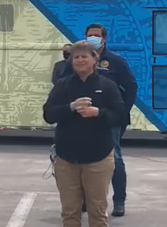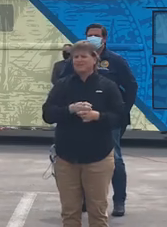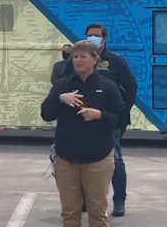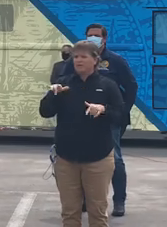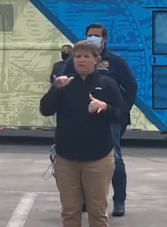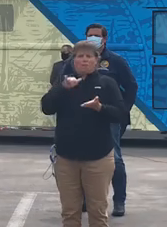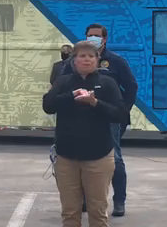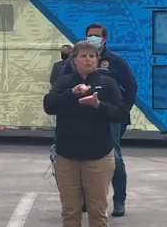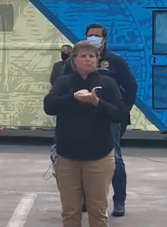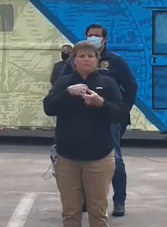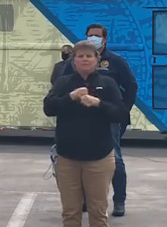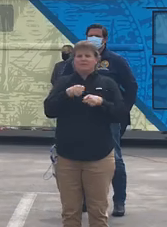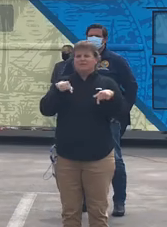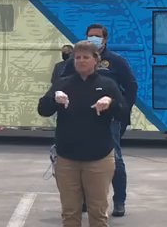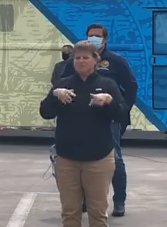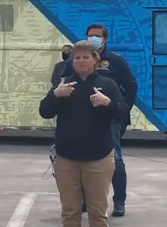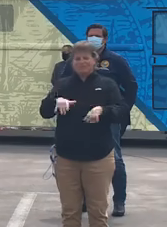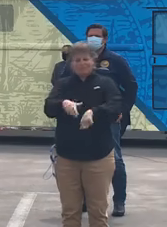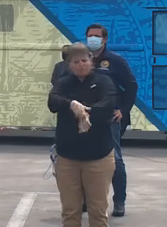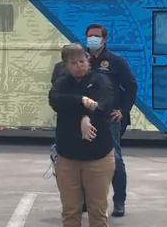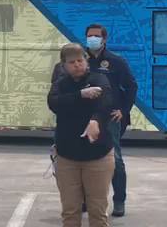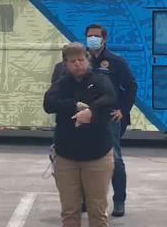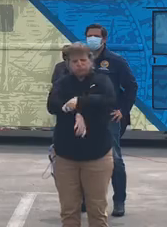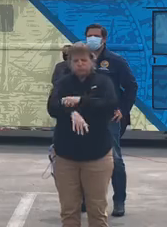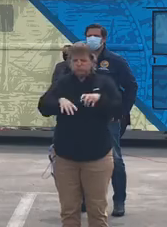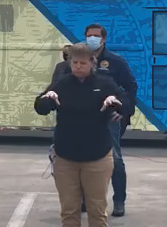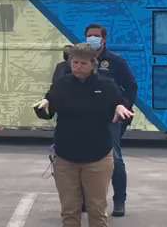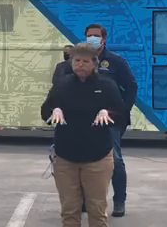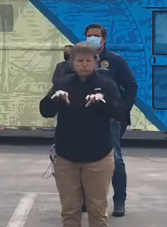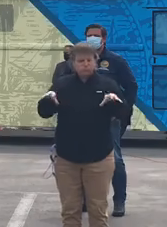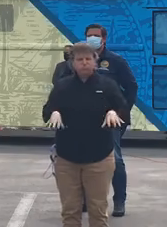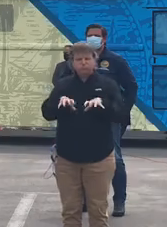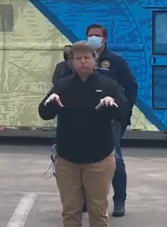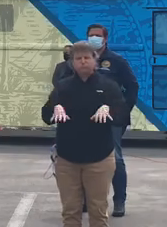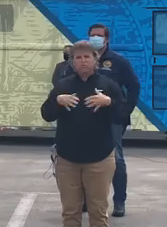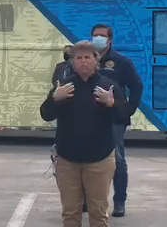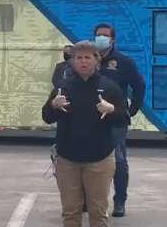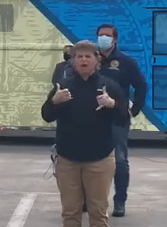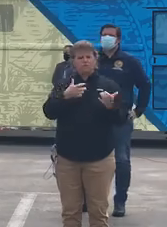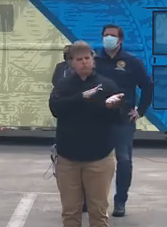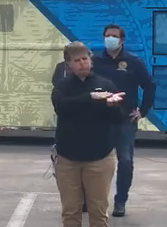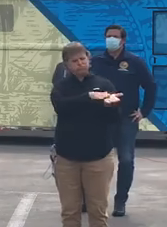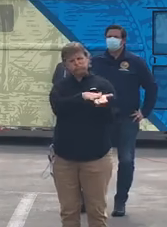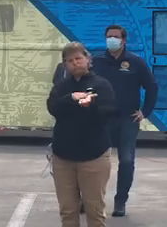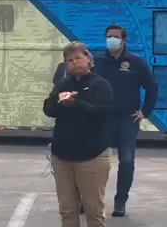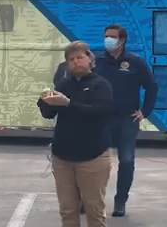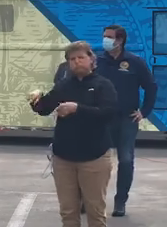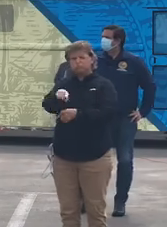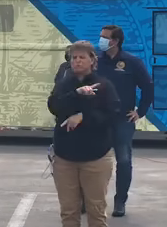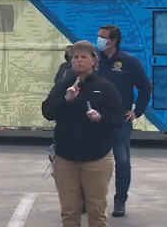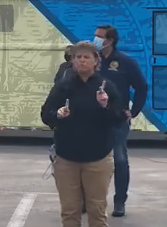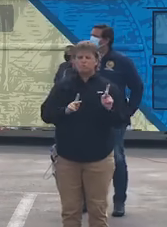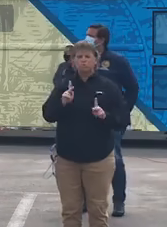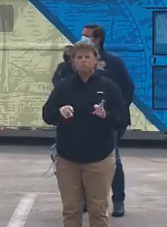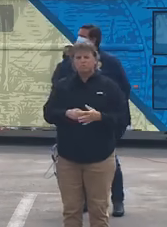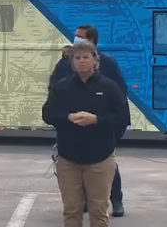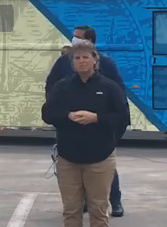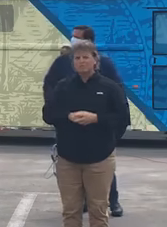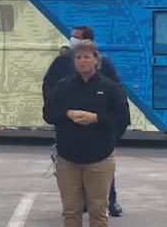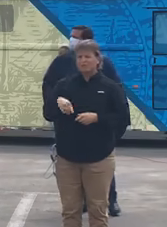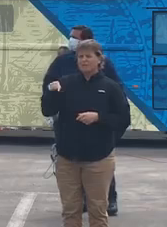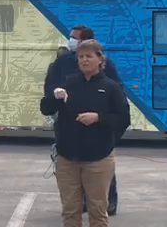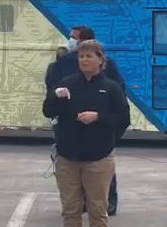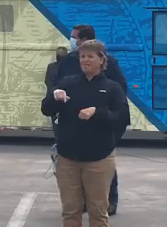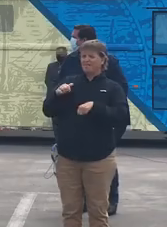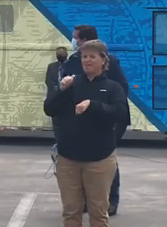I just want to continue to mention them because they deserve all of our praise. So we're back here at the Hard Rock. Obviously, you'll notice since the last time we were